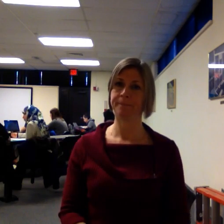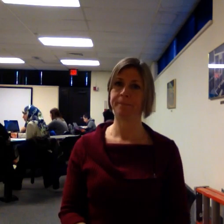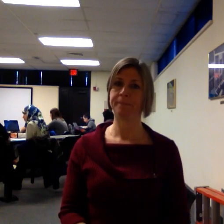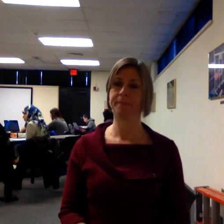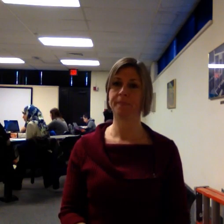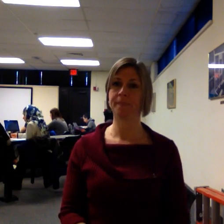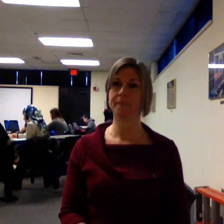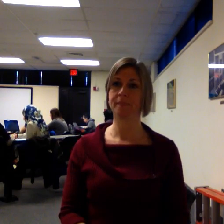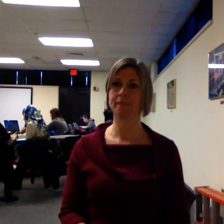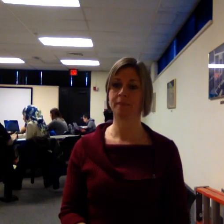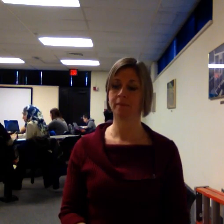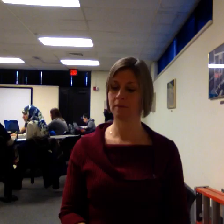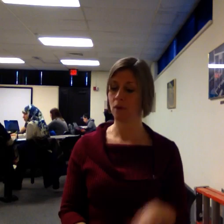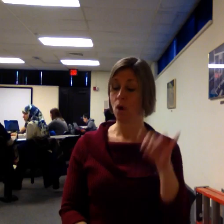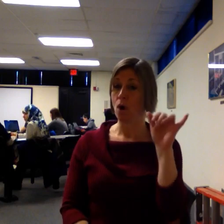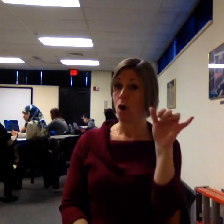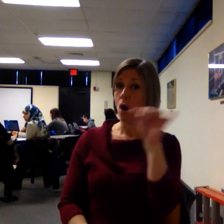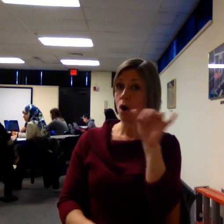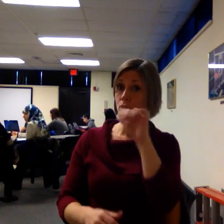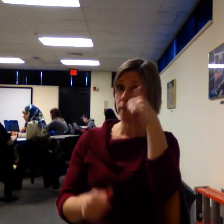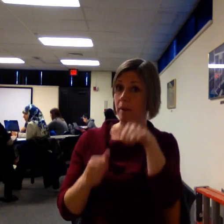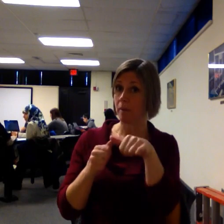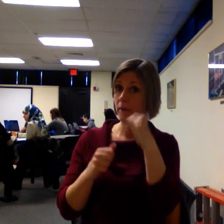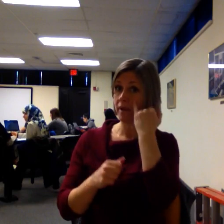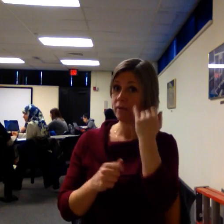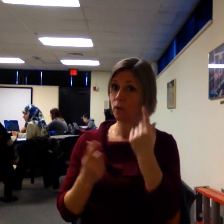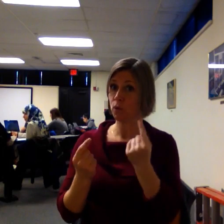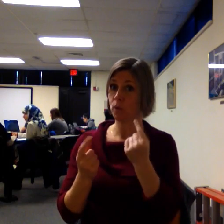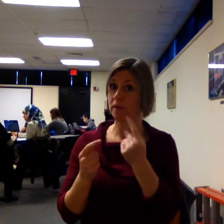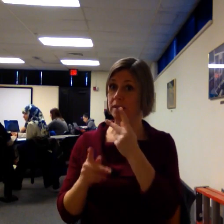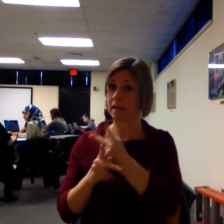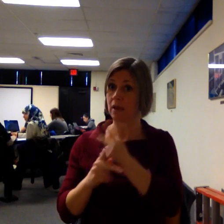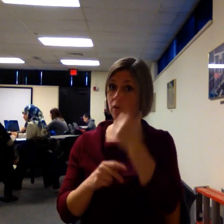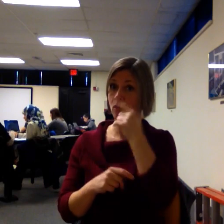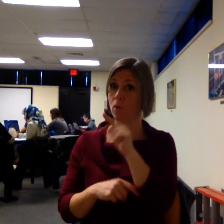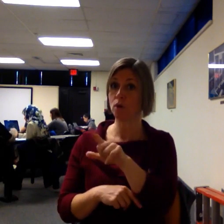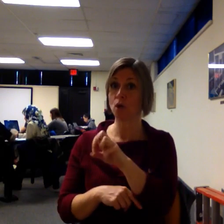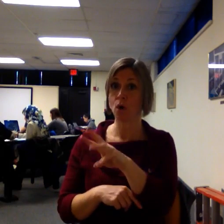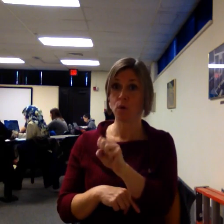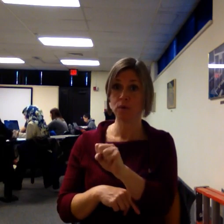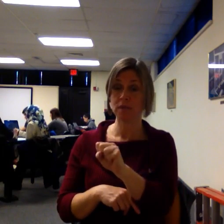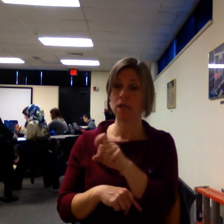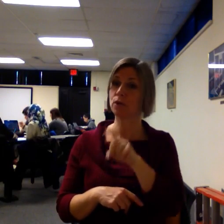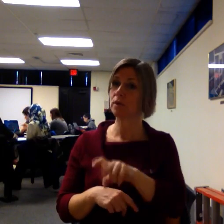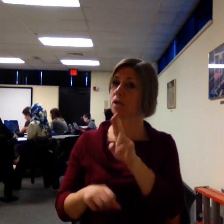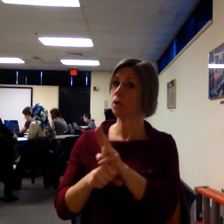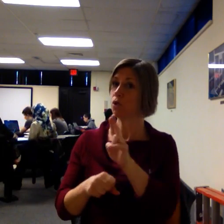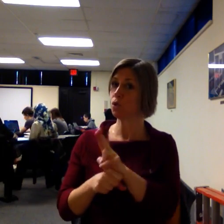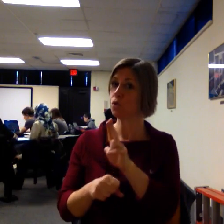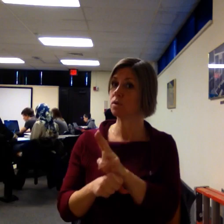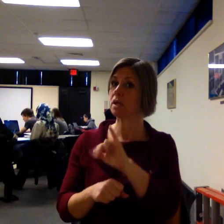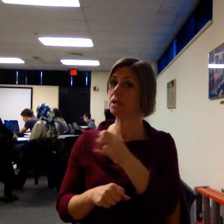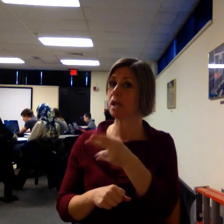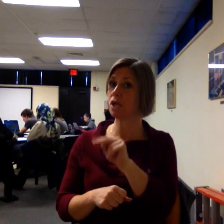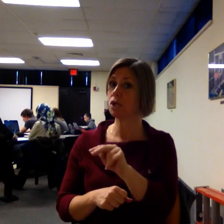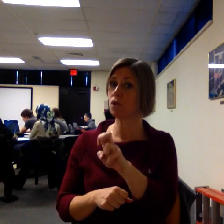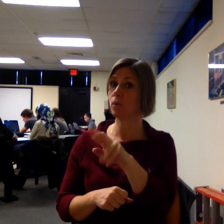Keep in mind if you're doing the calculations for the Lowe's company, you need to be using the January 30th,